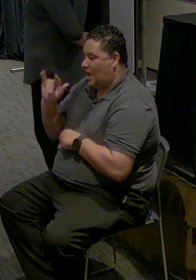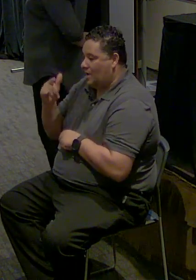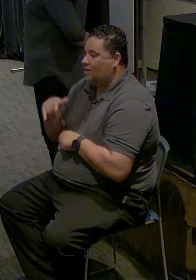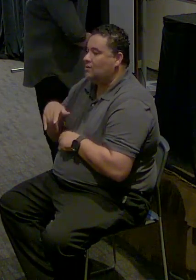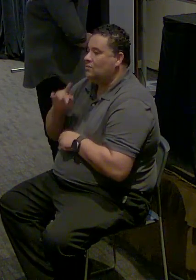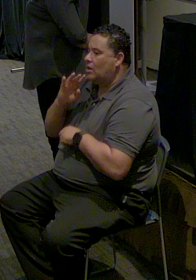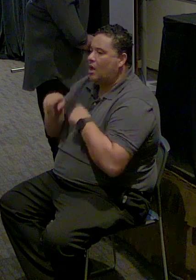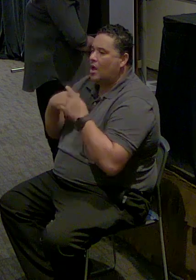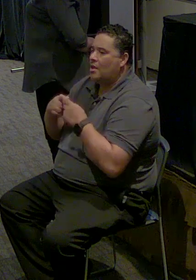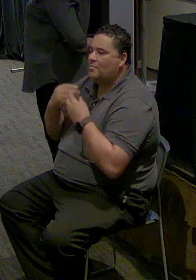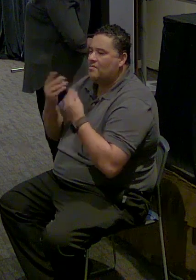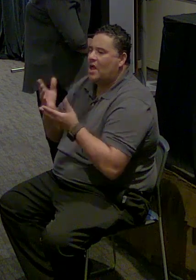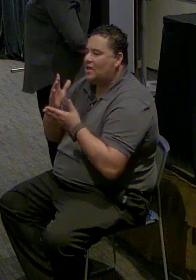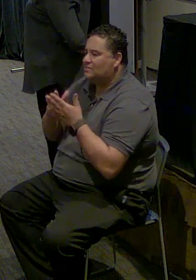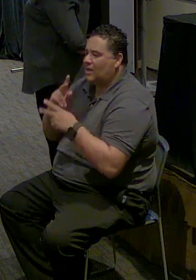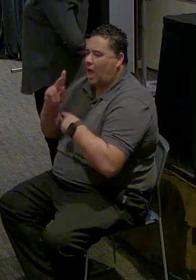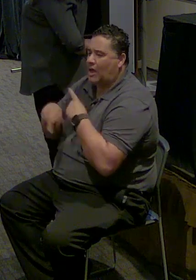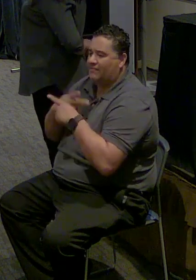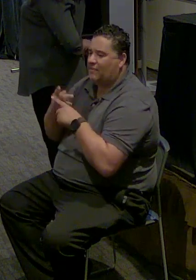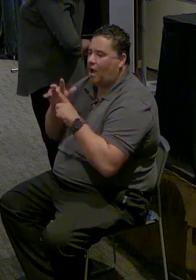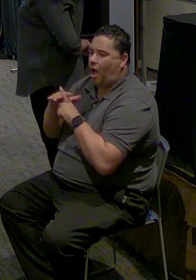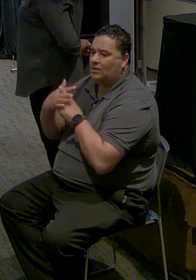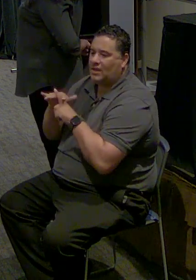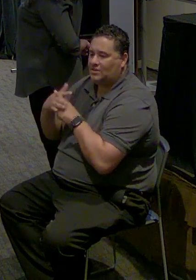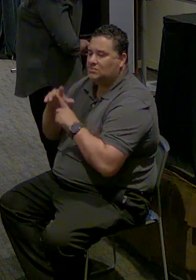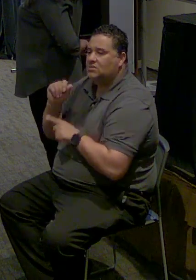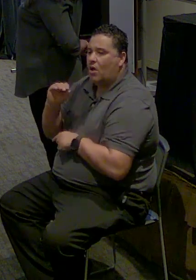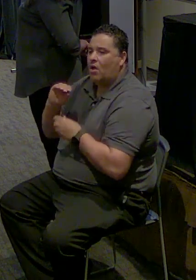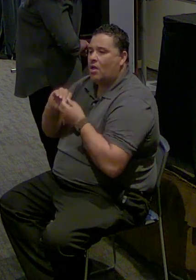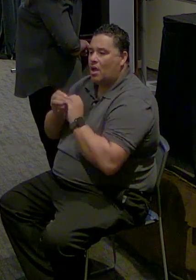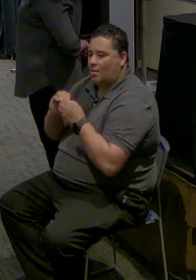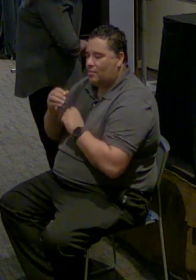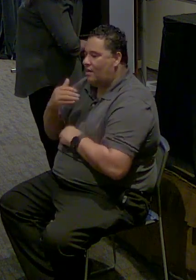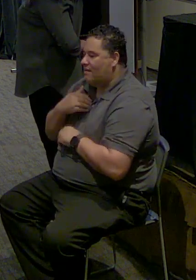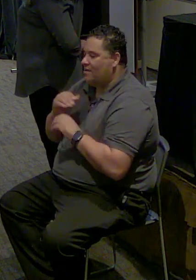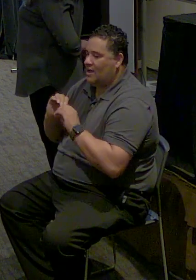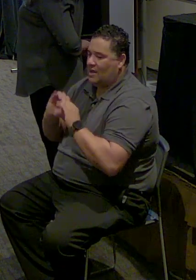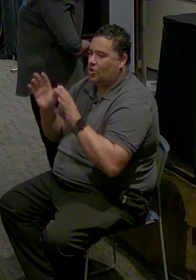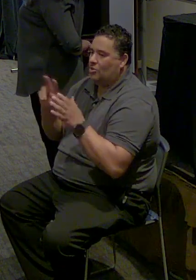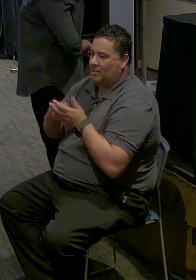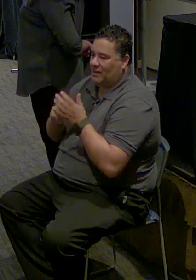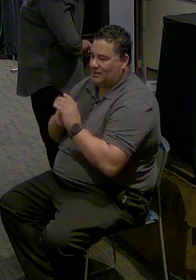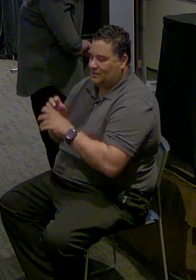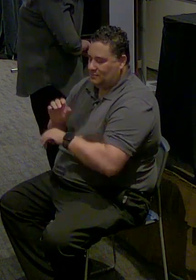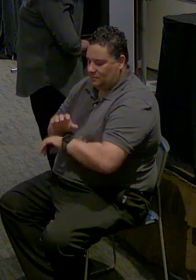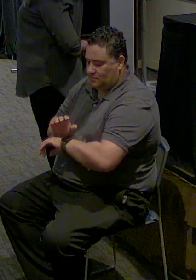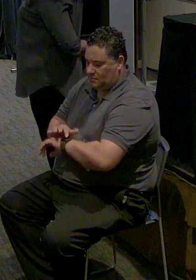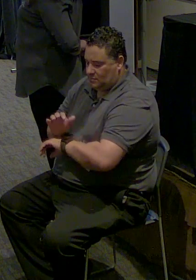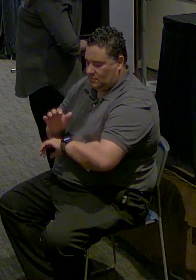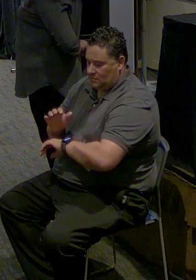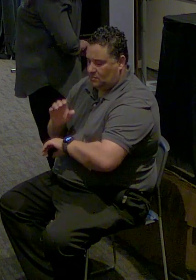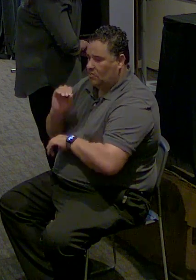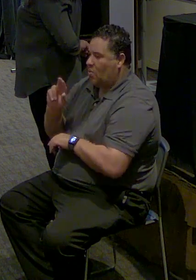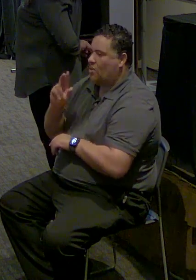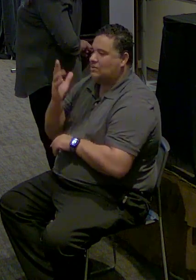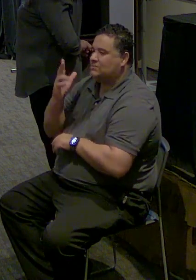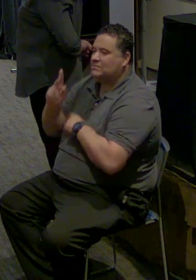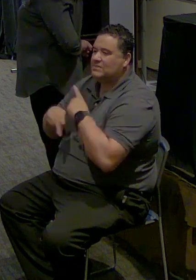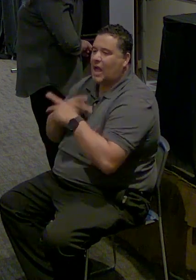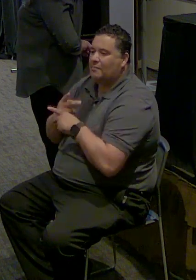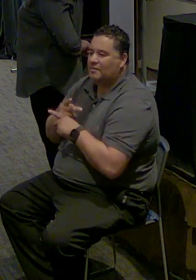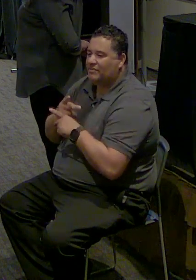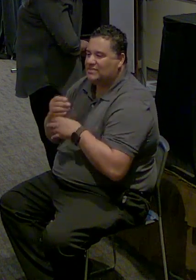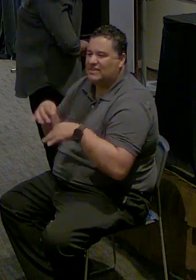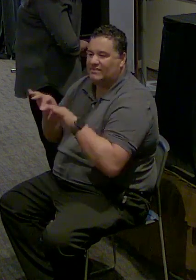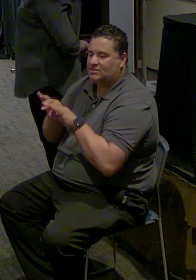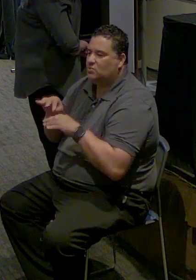providing some type of context so that the numbers have a clearer meaning or some type of significance. So we're going to